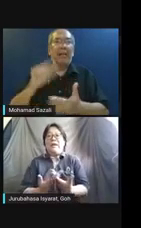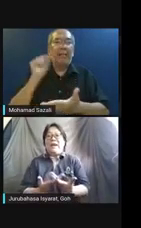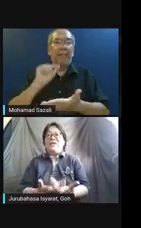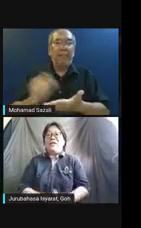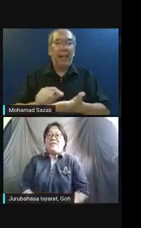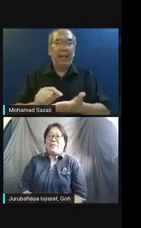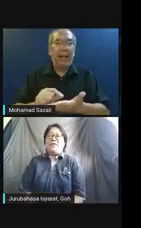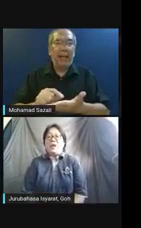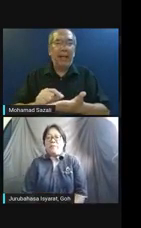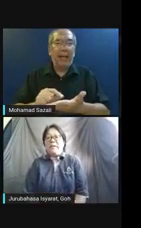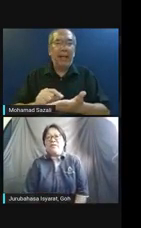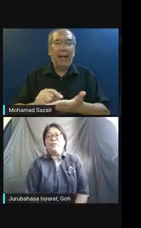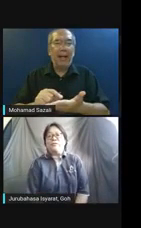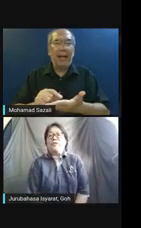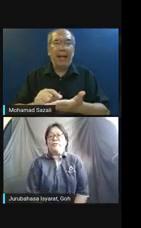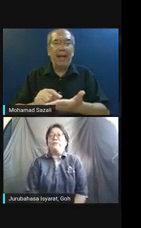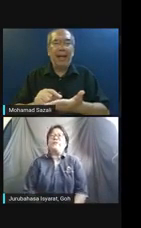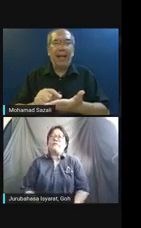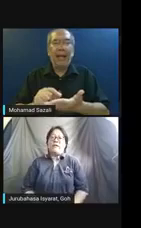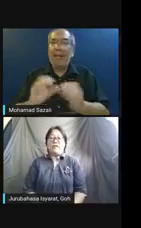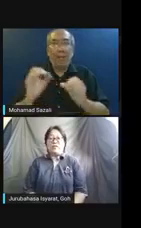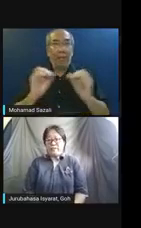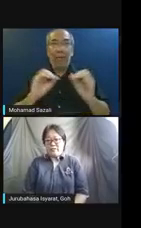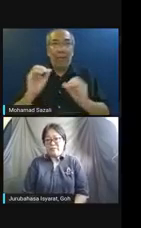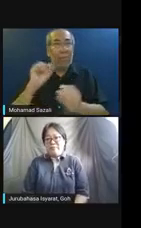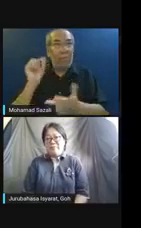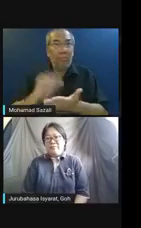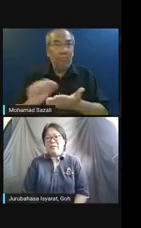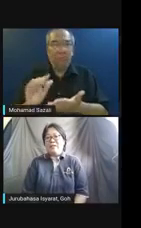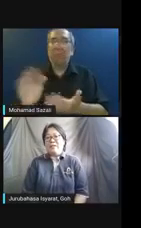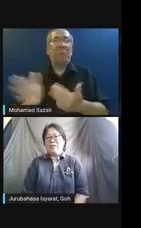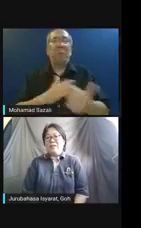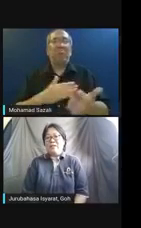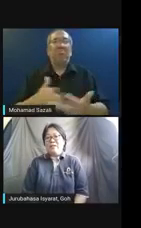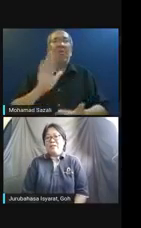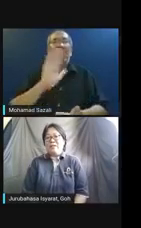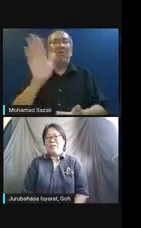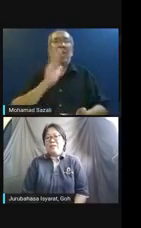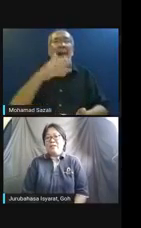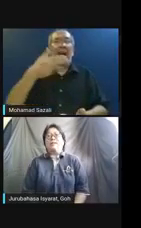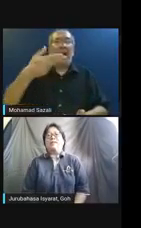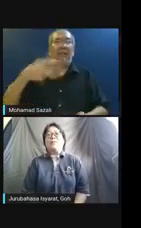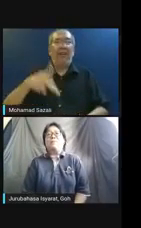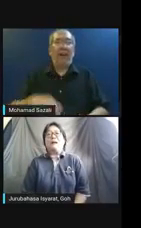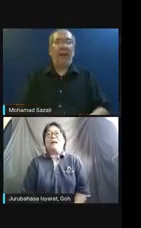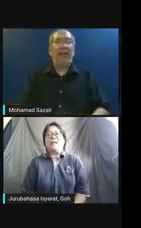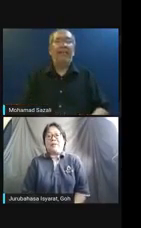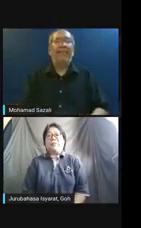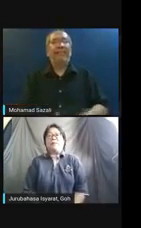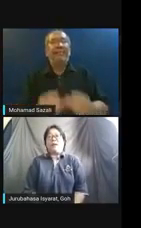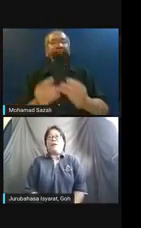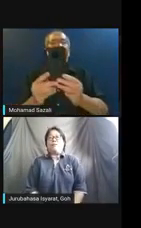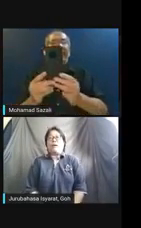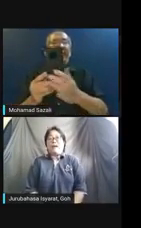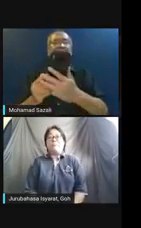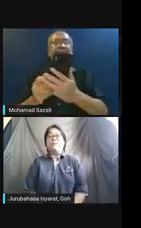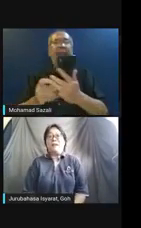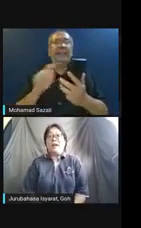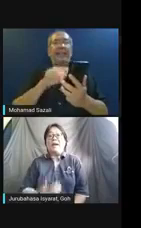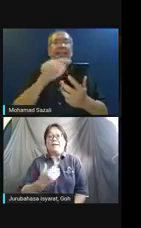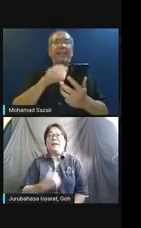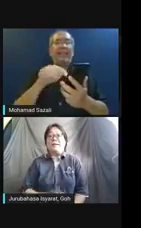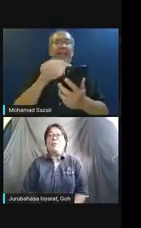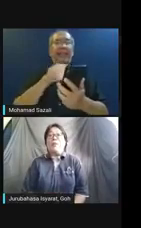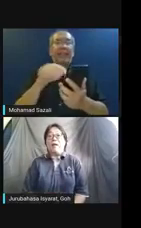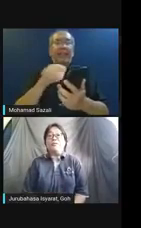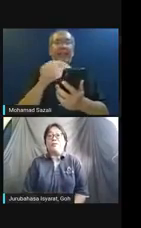actually establish a communication, we will feel very good. We will feel that, oh, okay, these people are accepting me of who I am, and